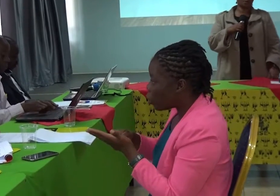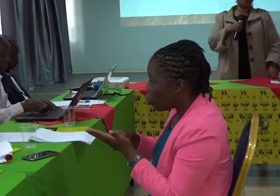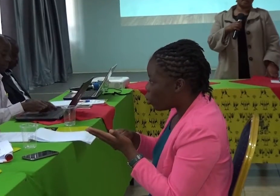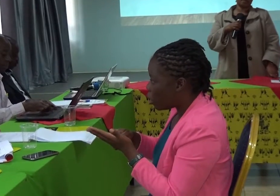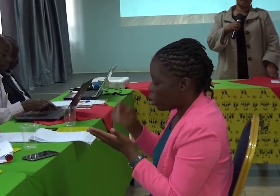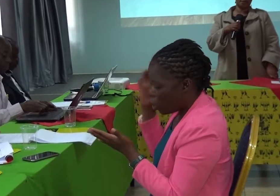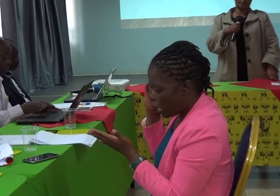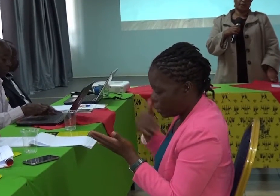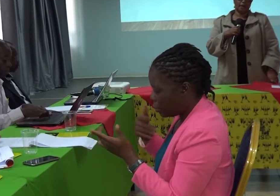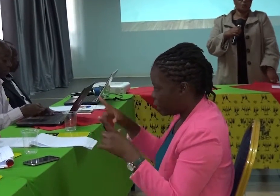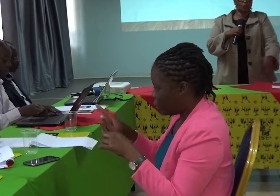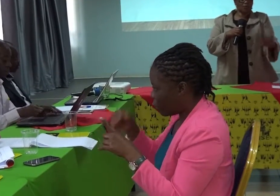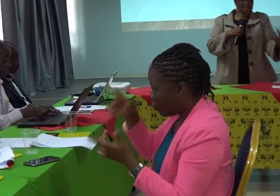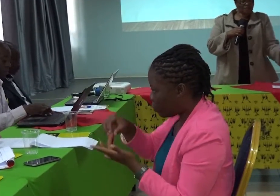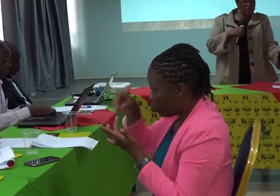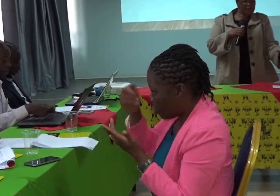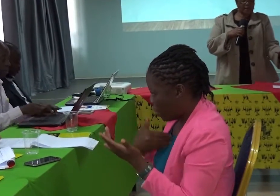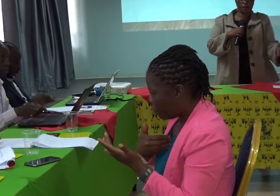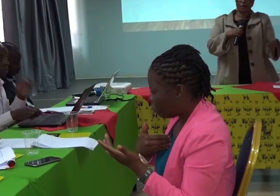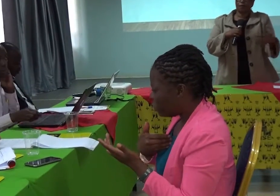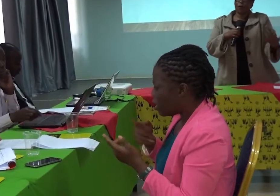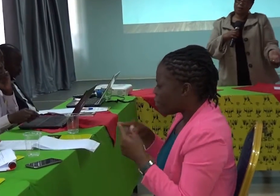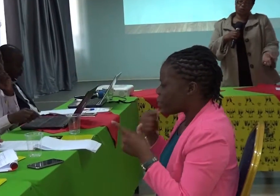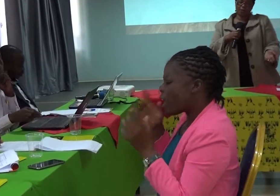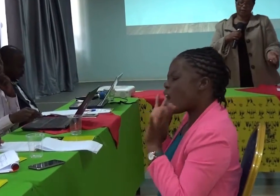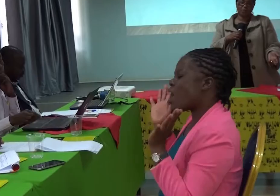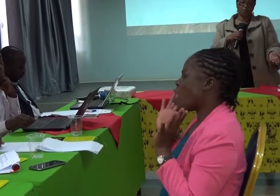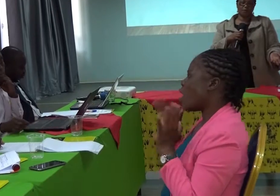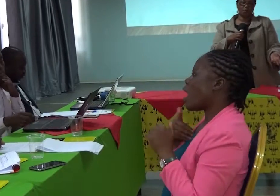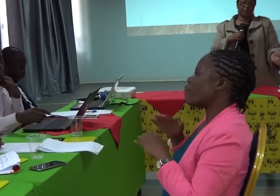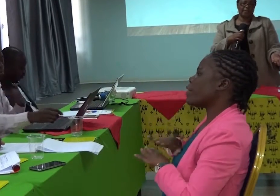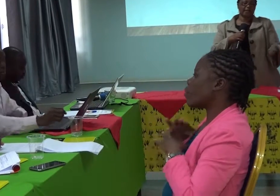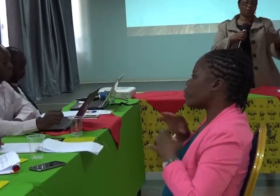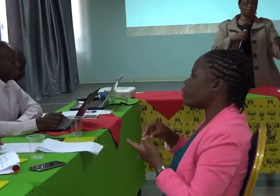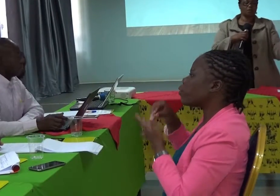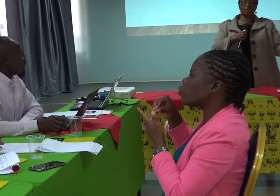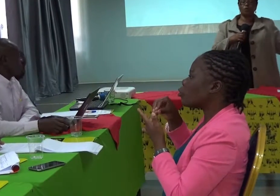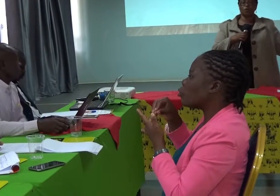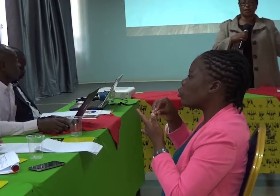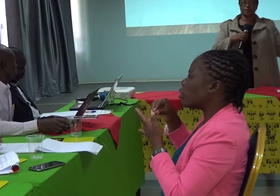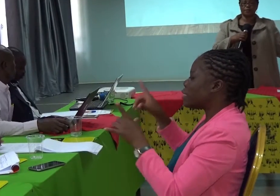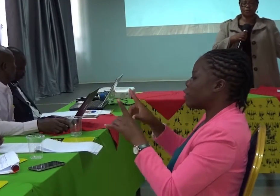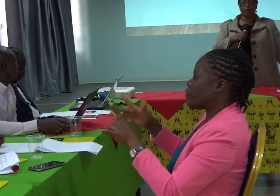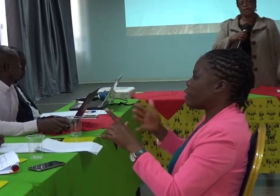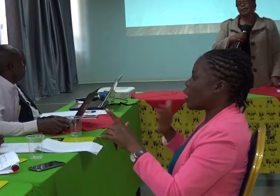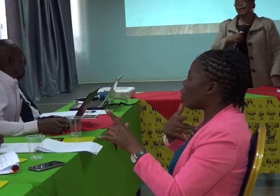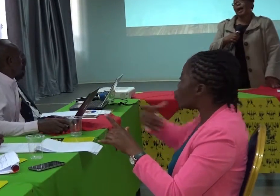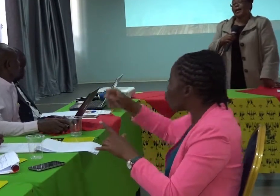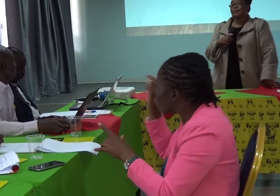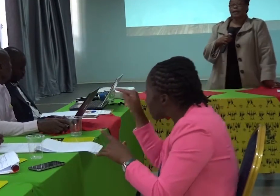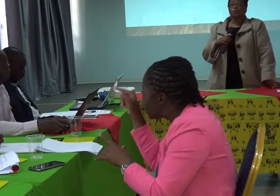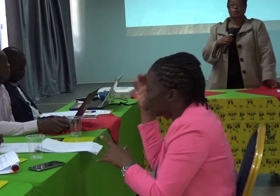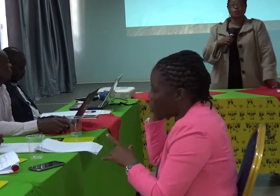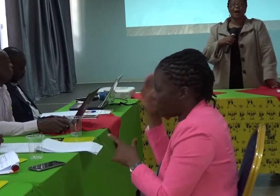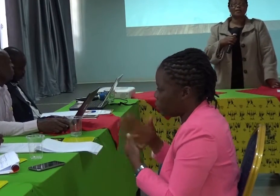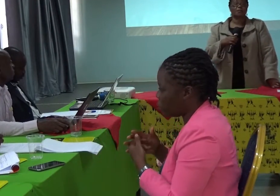come to this college. And when we tried to understand, why do you want to come to this college? And the college was saying, no, we don't have place for you. He said, I